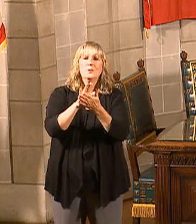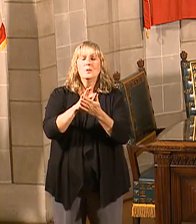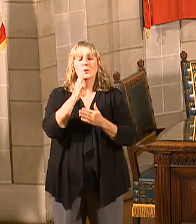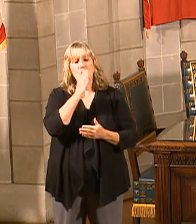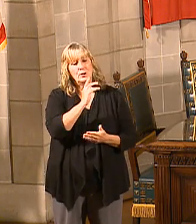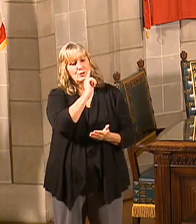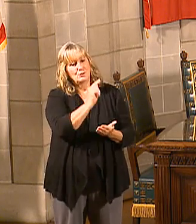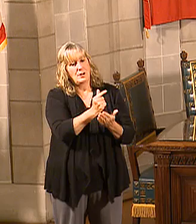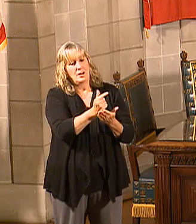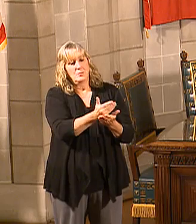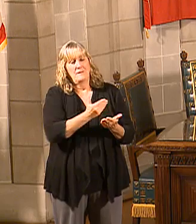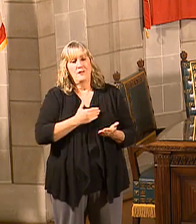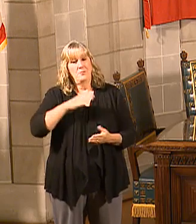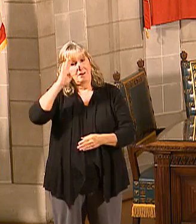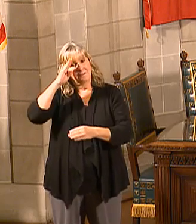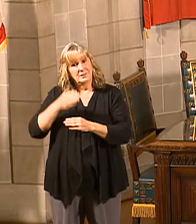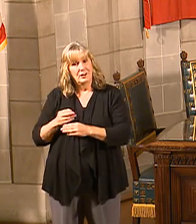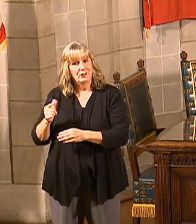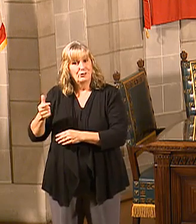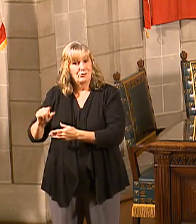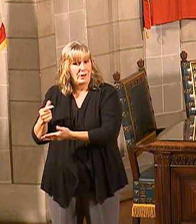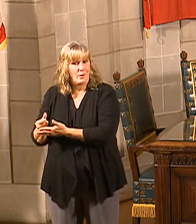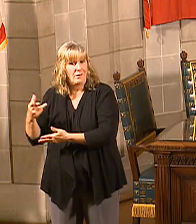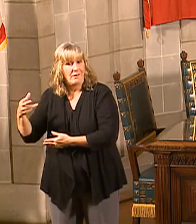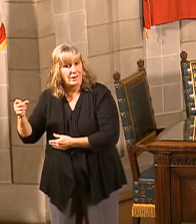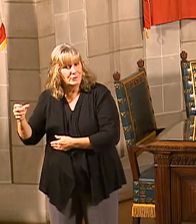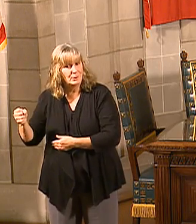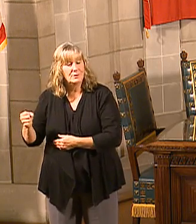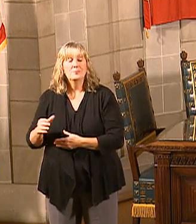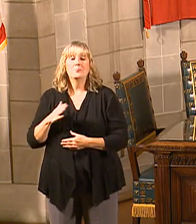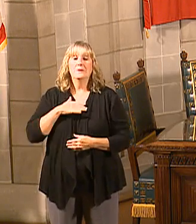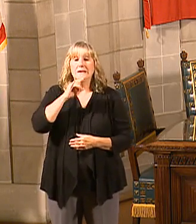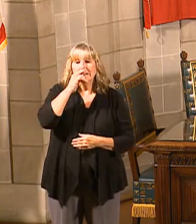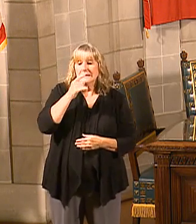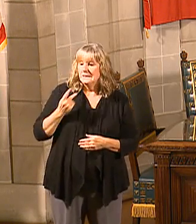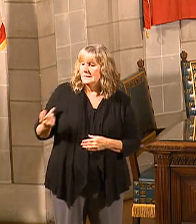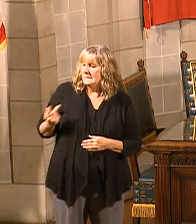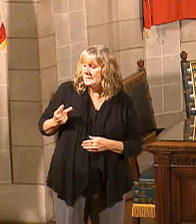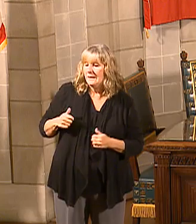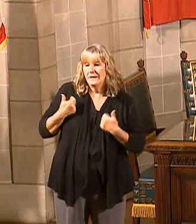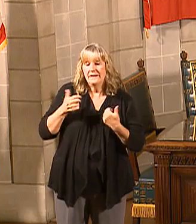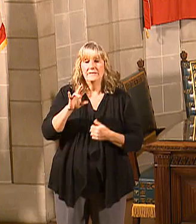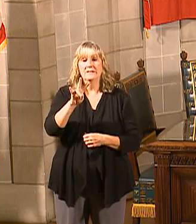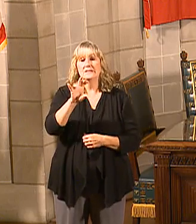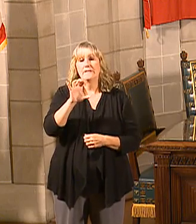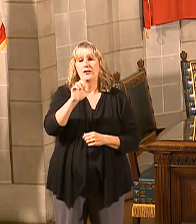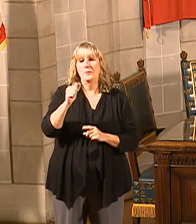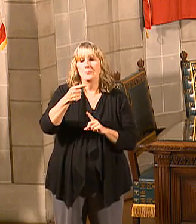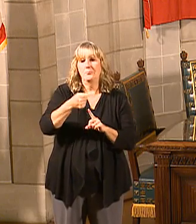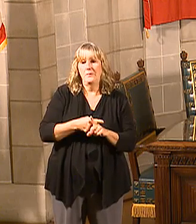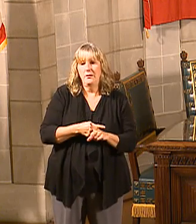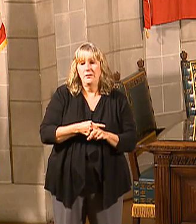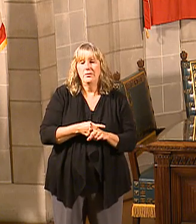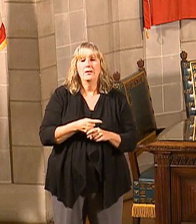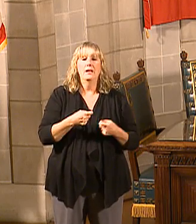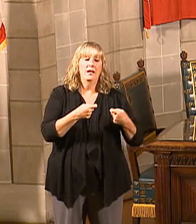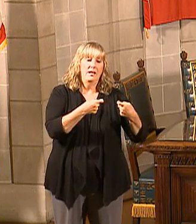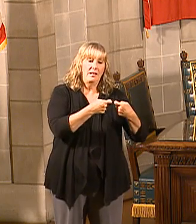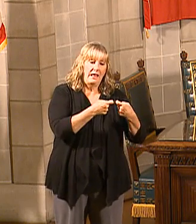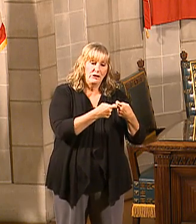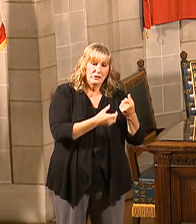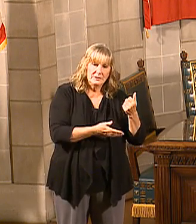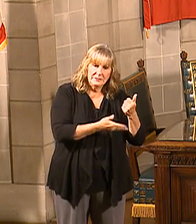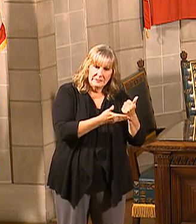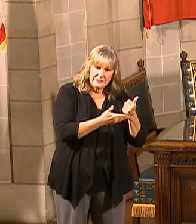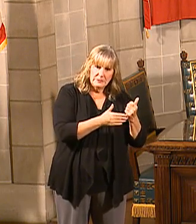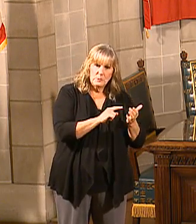graduate before my son graduated from high school. My kids and I lived on $700 a month. We received electricity assistance